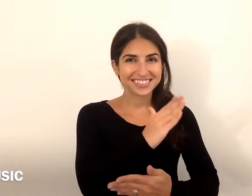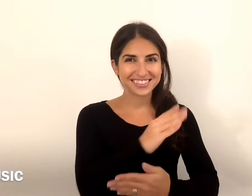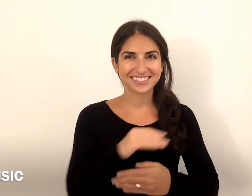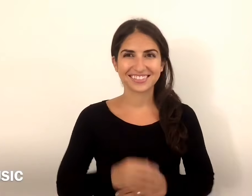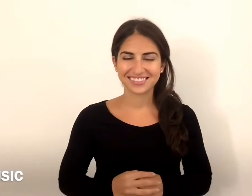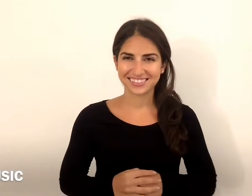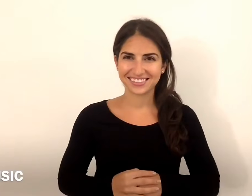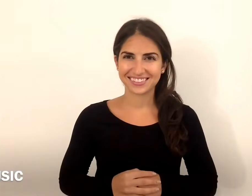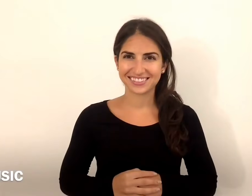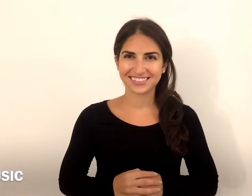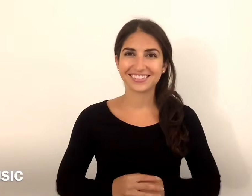music,